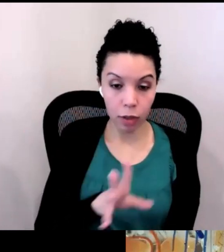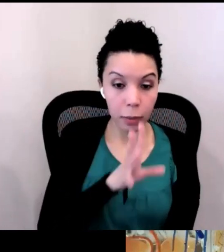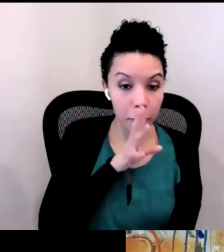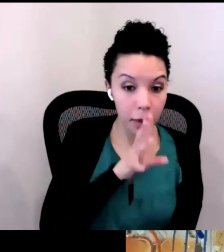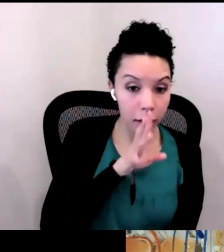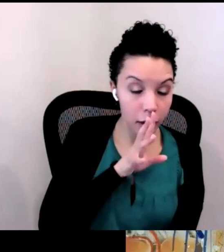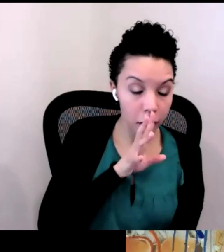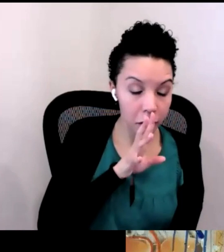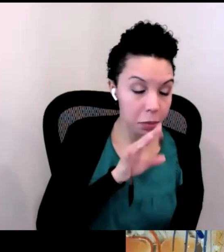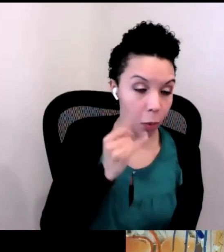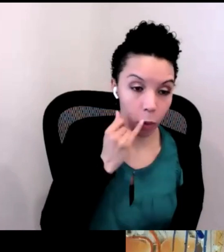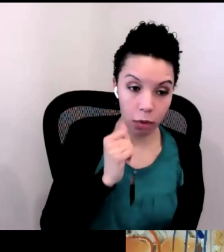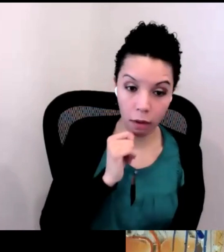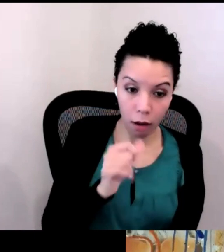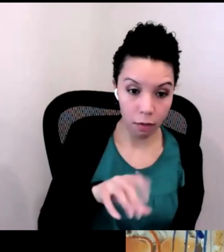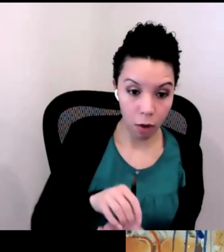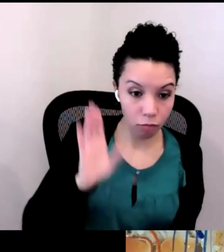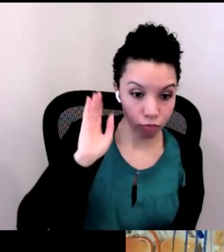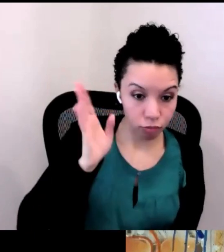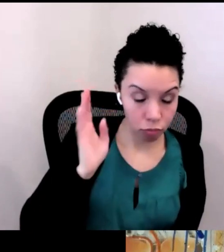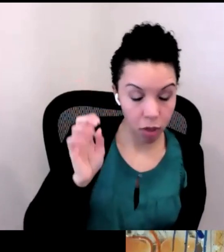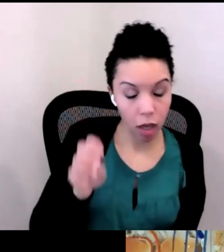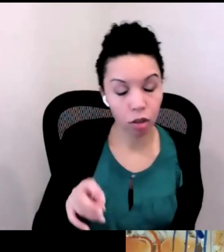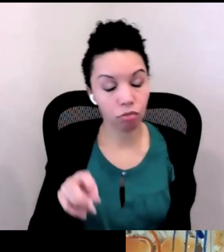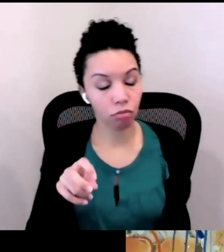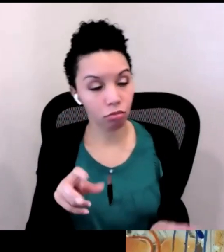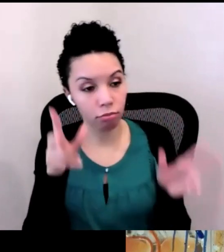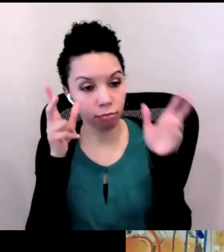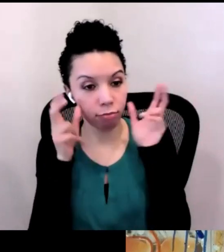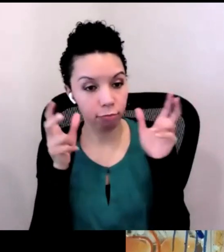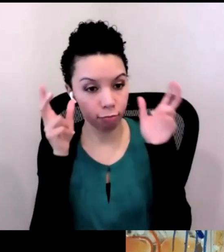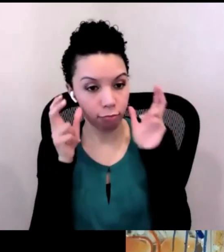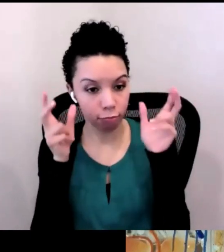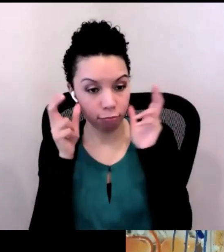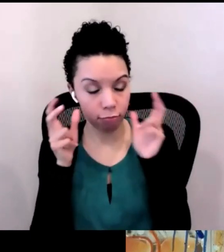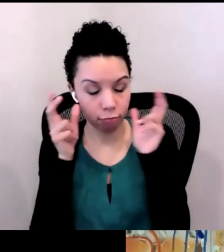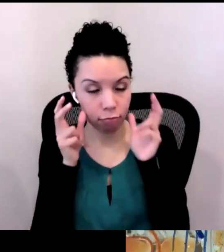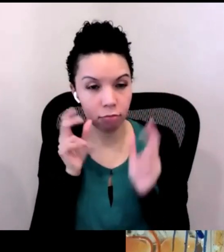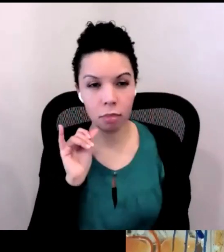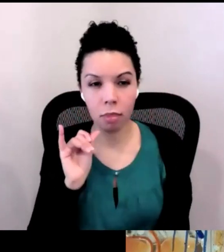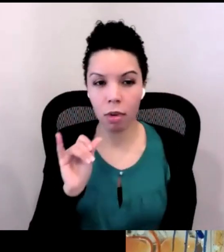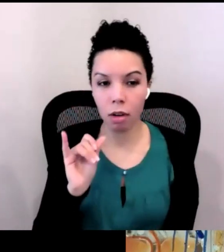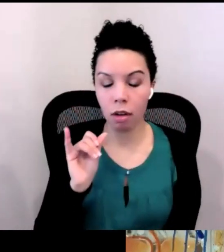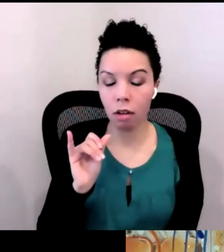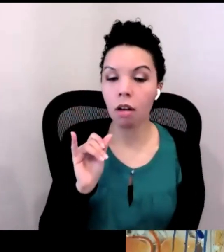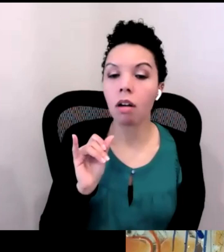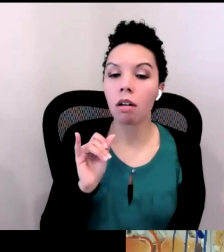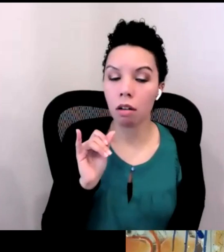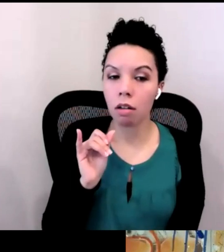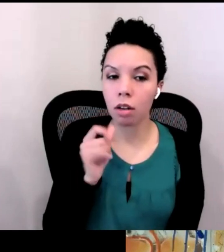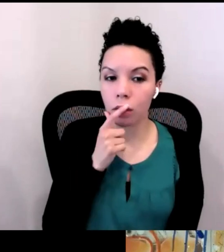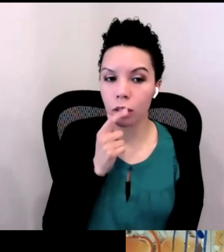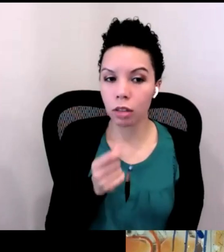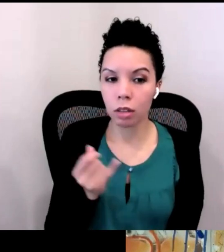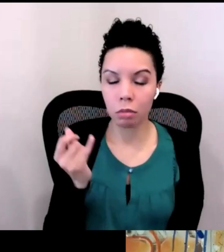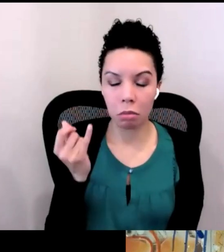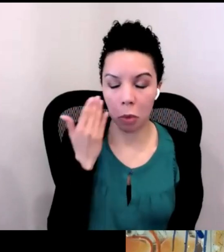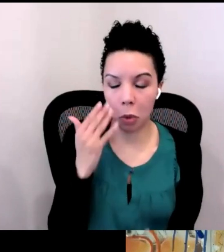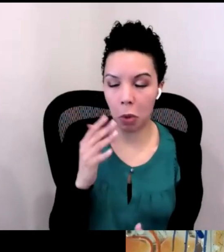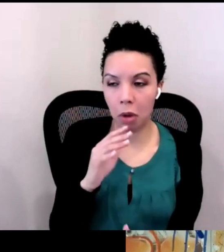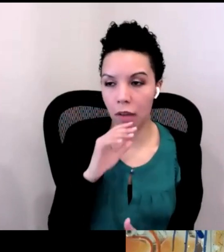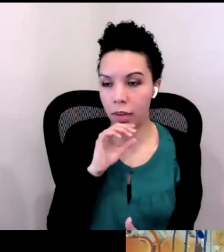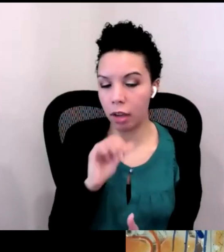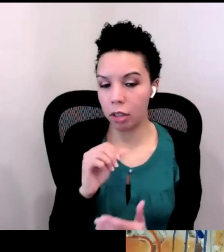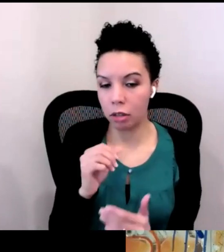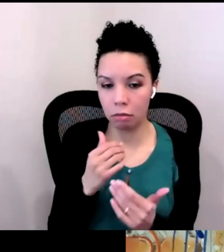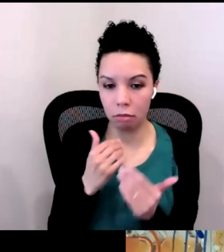voyeur listening to the room. Wow. So would it for students, if they're, I don't know the age limits, if it's an 18 and